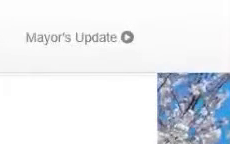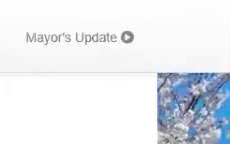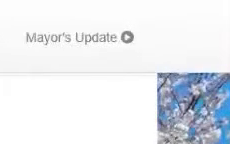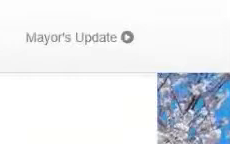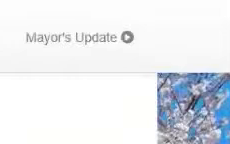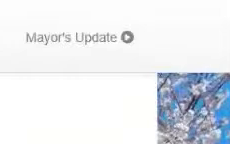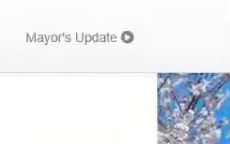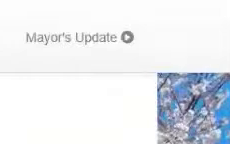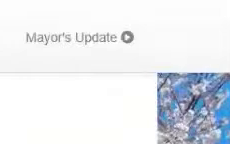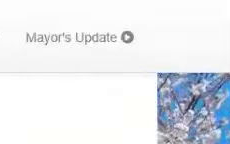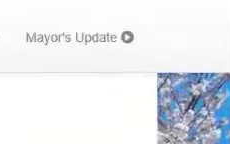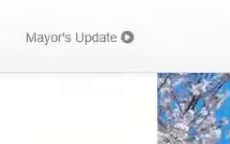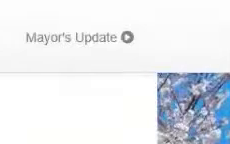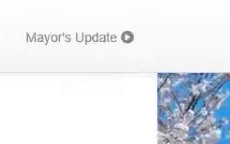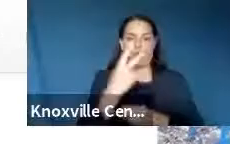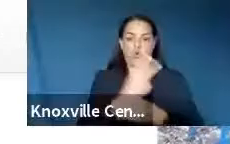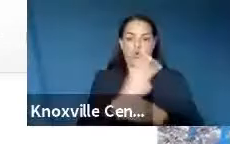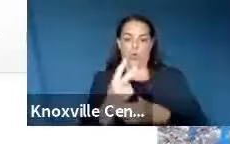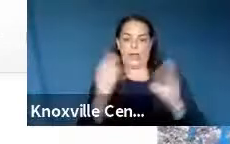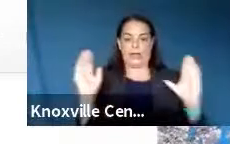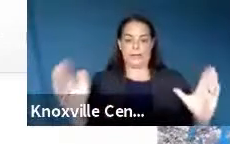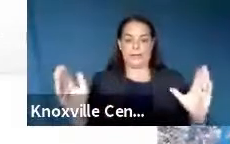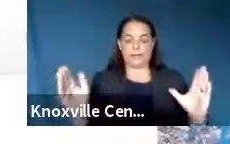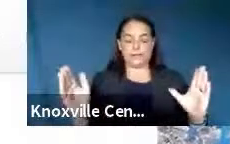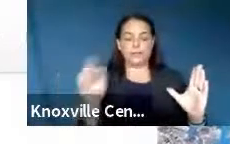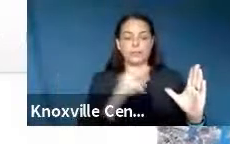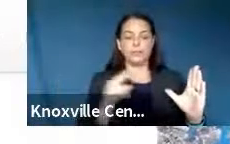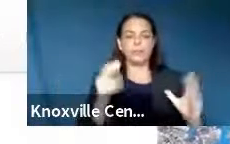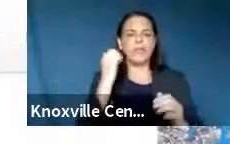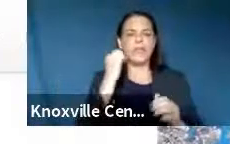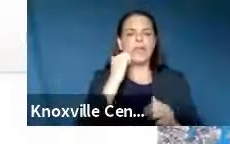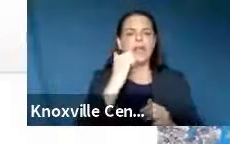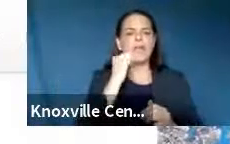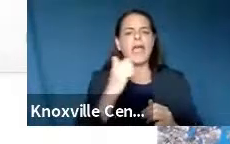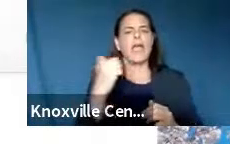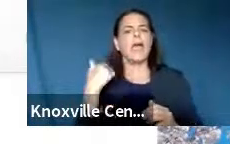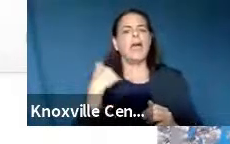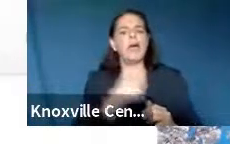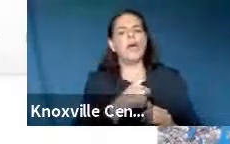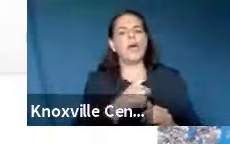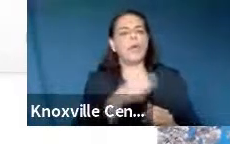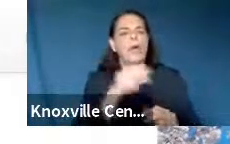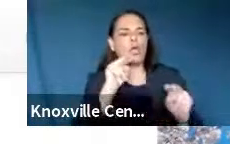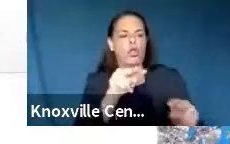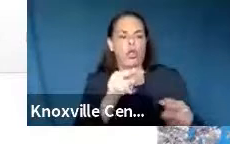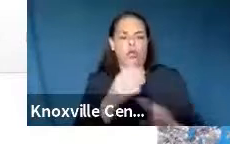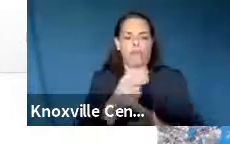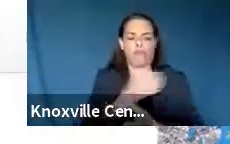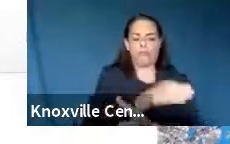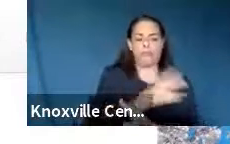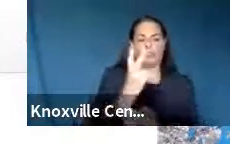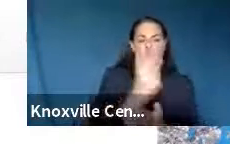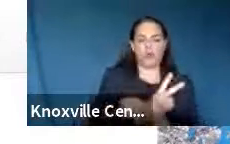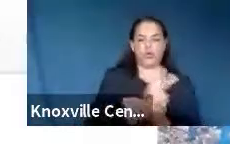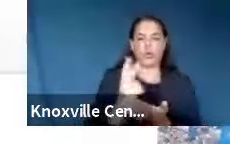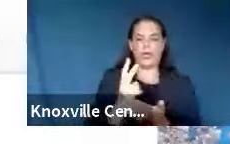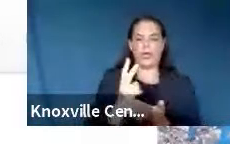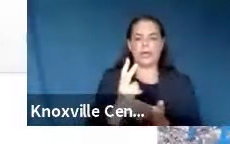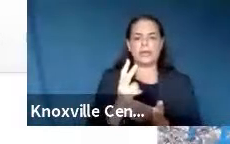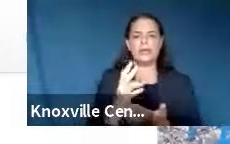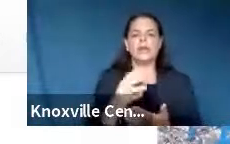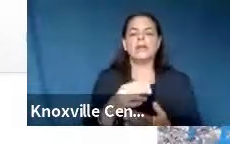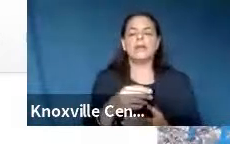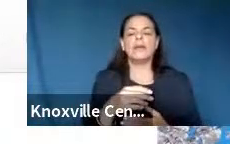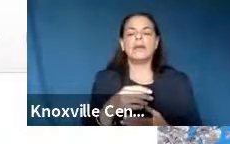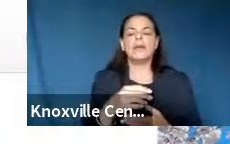time period. Every day we look back at the previous 2 weeks. That's what a rolling average is. Overall,